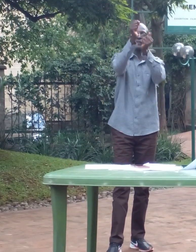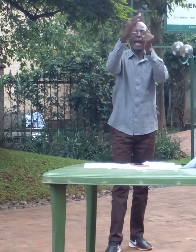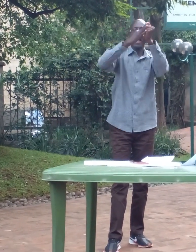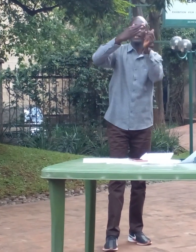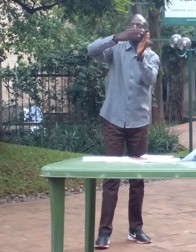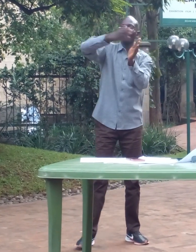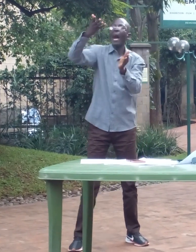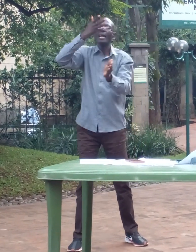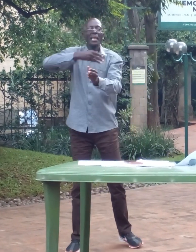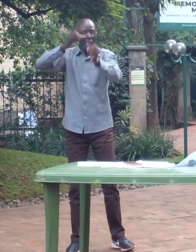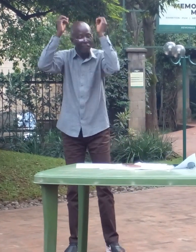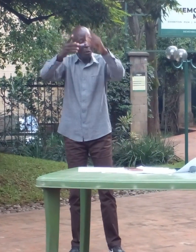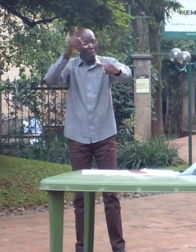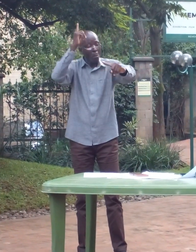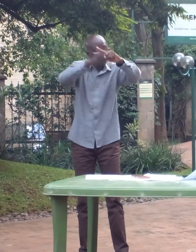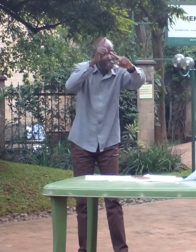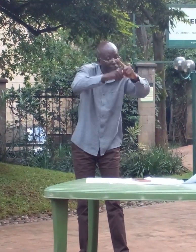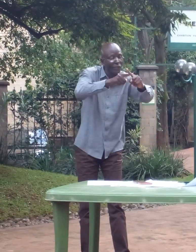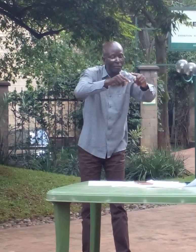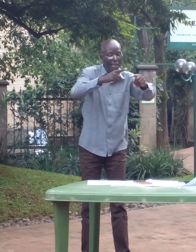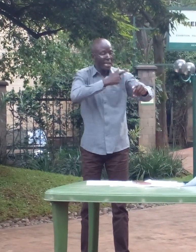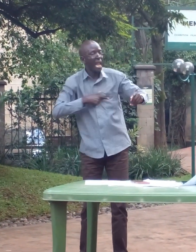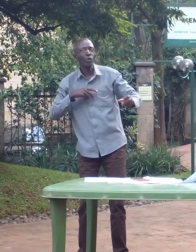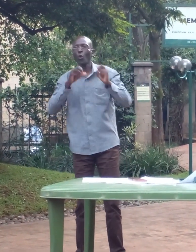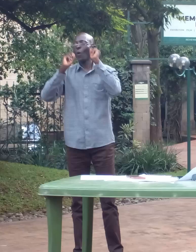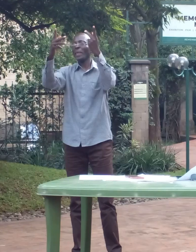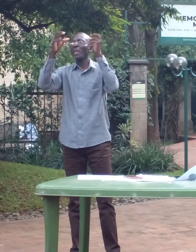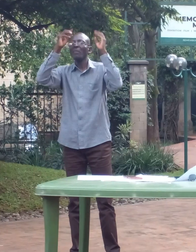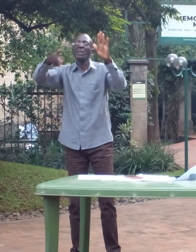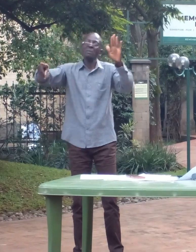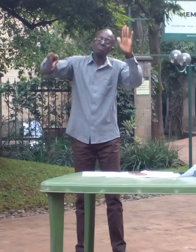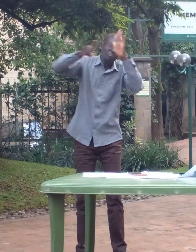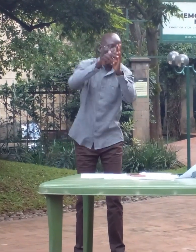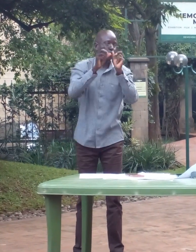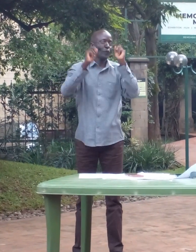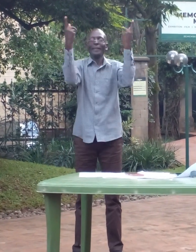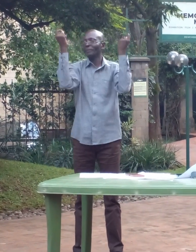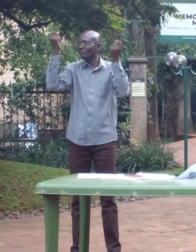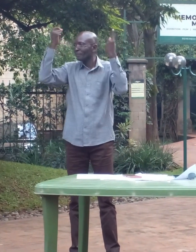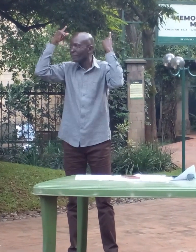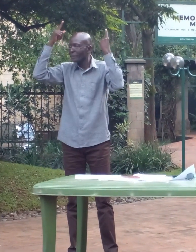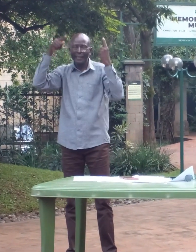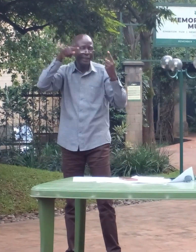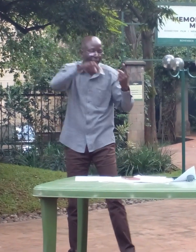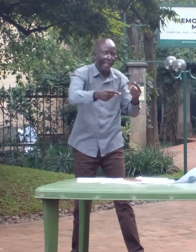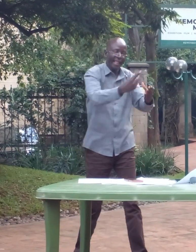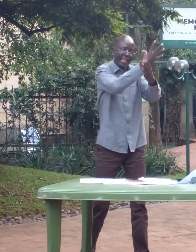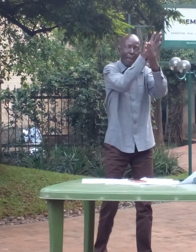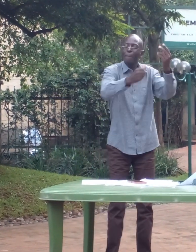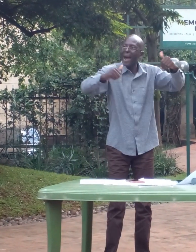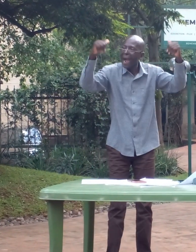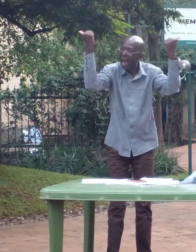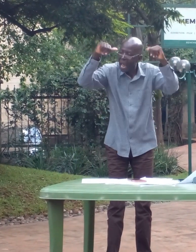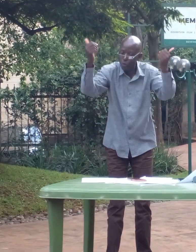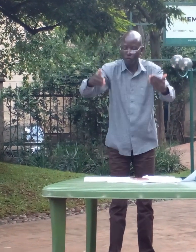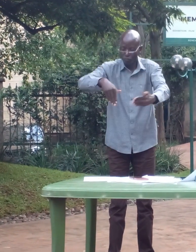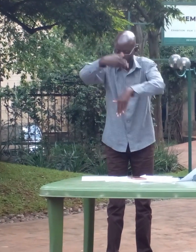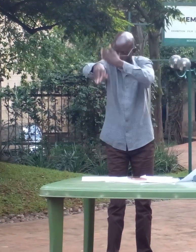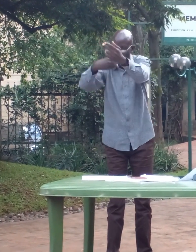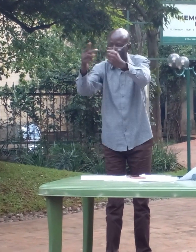from 18 August up to there. If it's positive, it's okay, we'll be lucky. If it's negative, we understand. Okay? Don't get